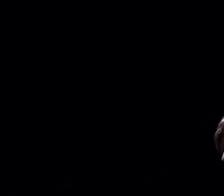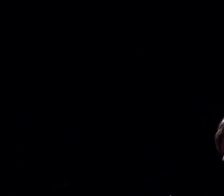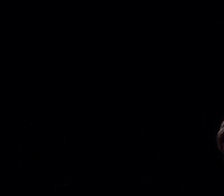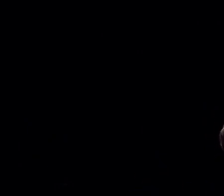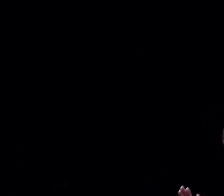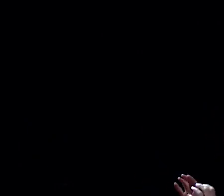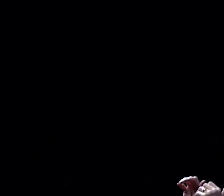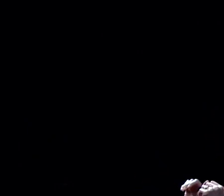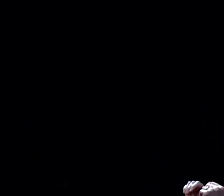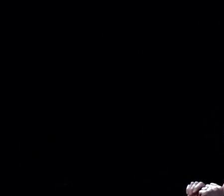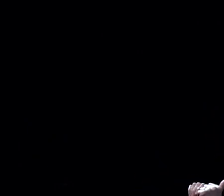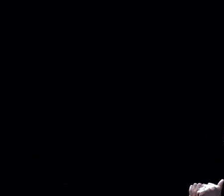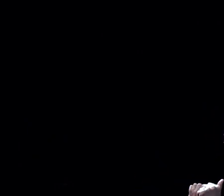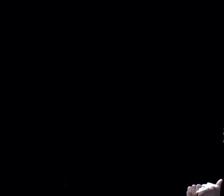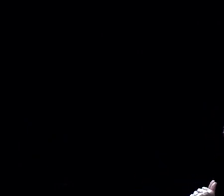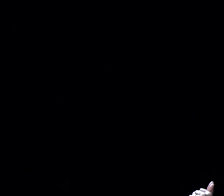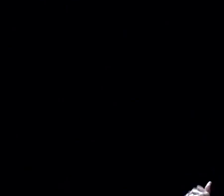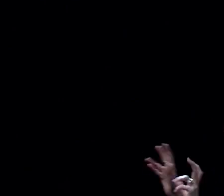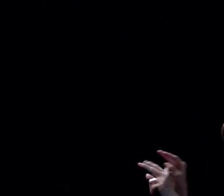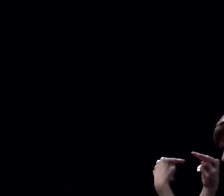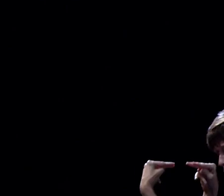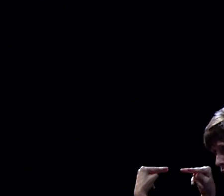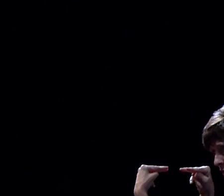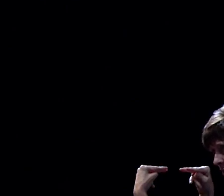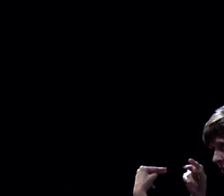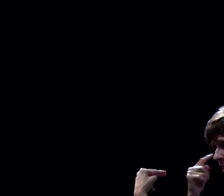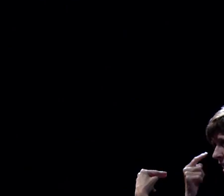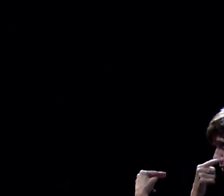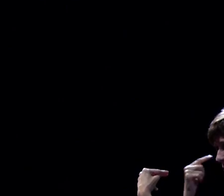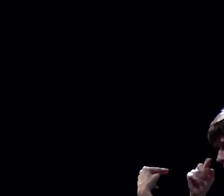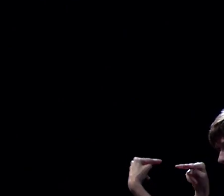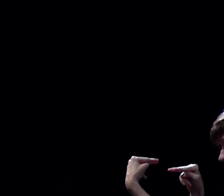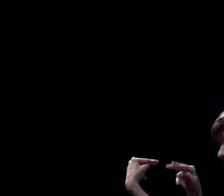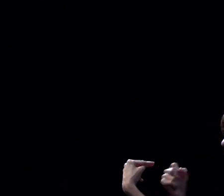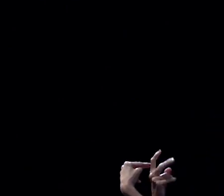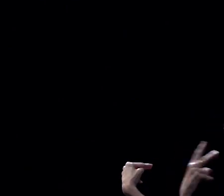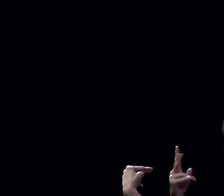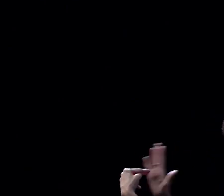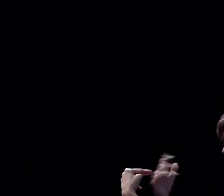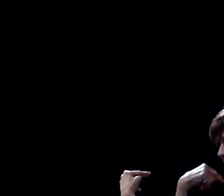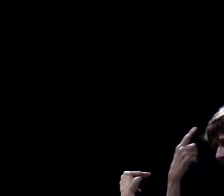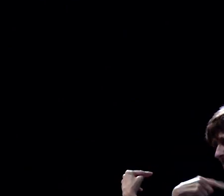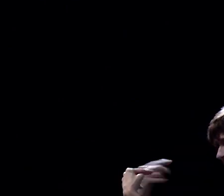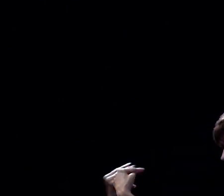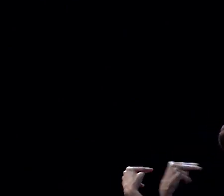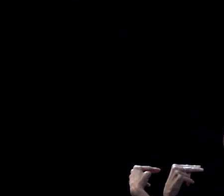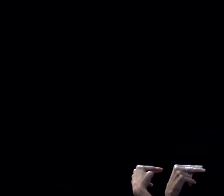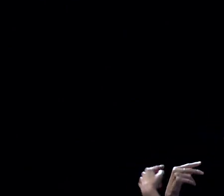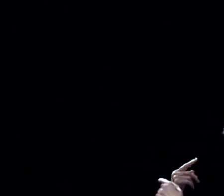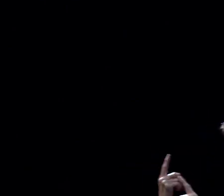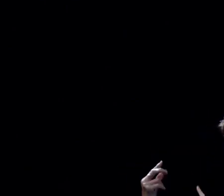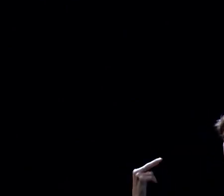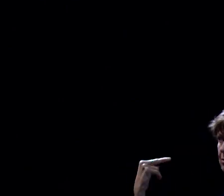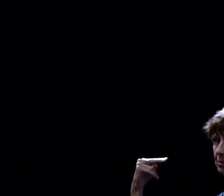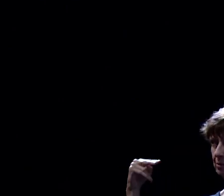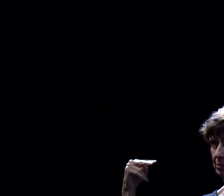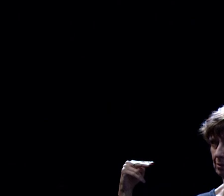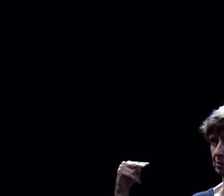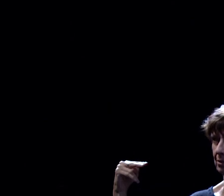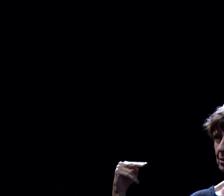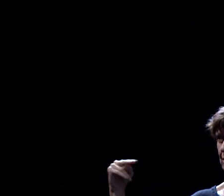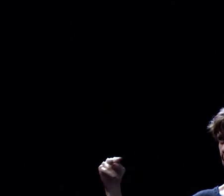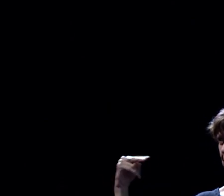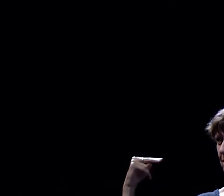of having figures lock onto you eye to eye. They can see your face, they can lock to you, and they can follow you around. And